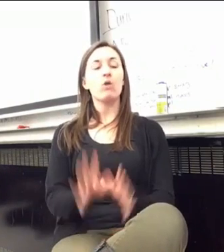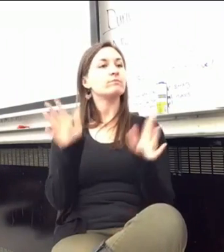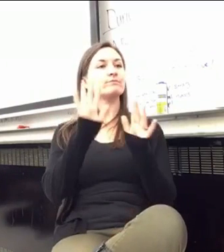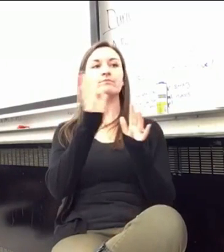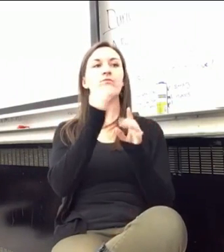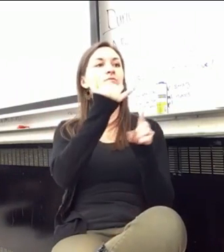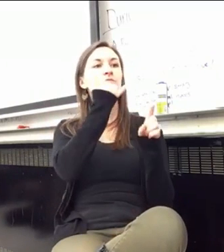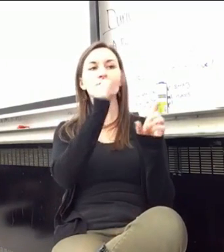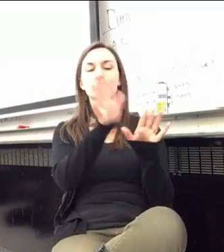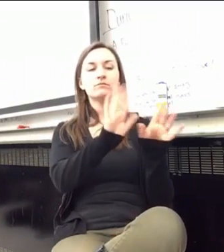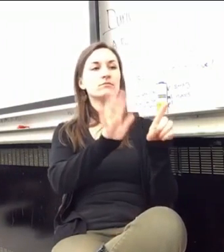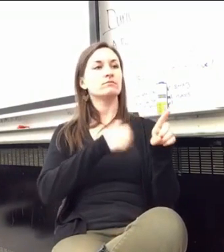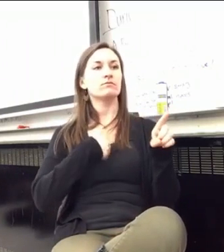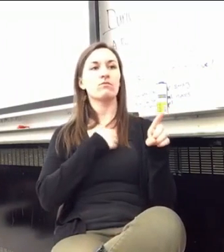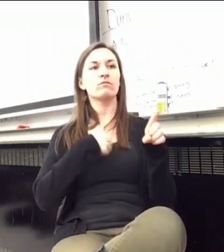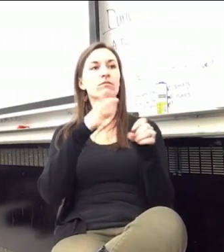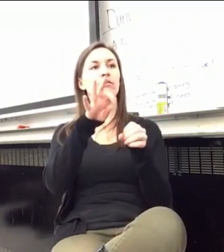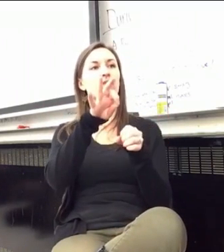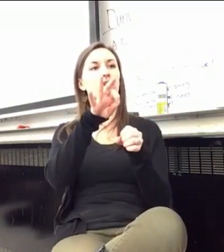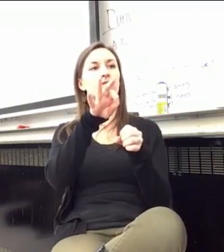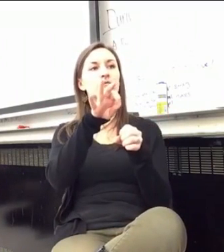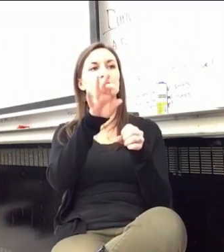Voting rights, yep.